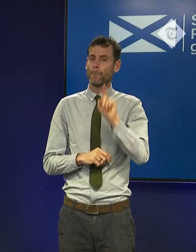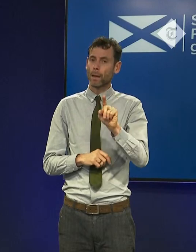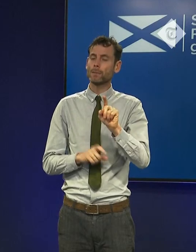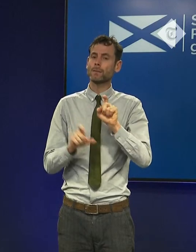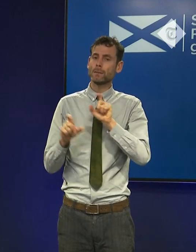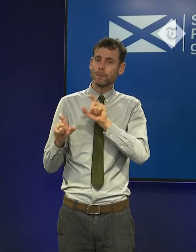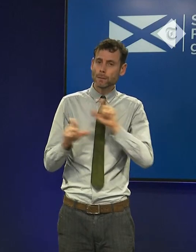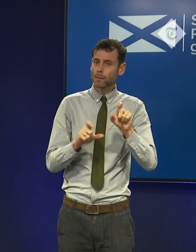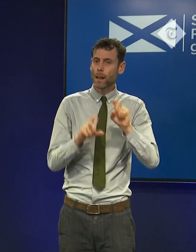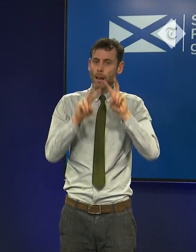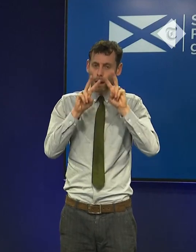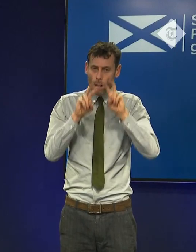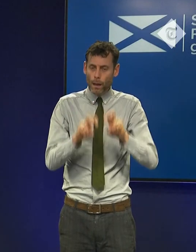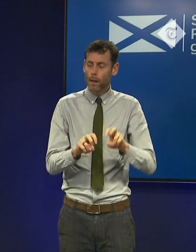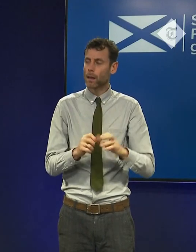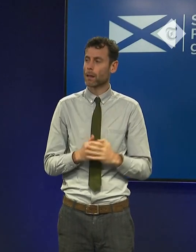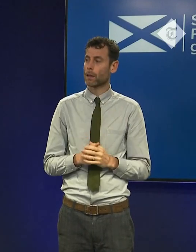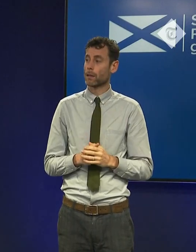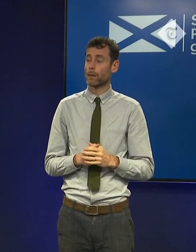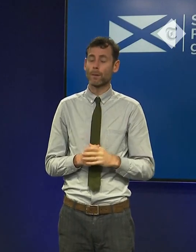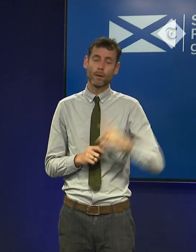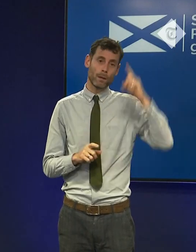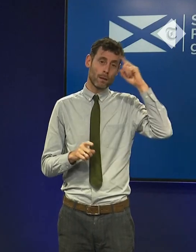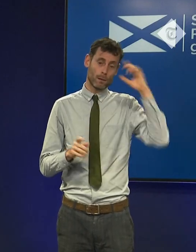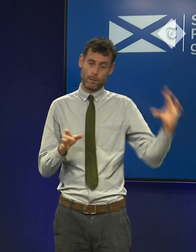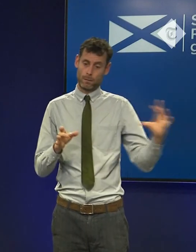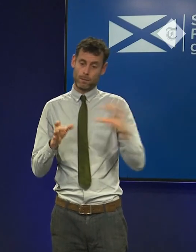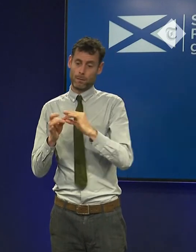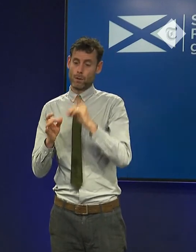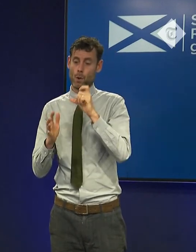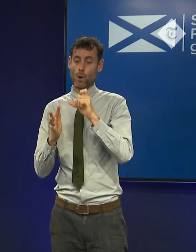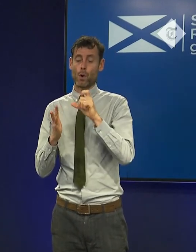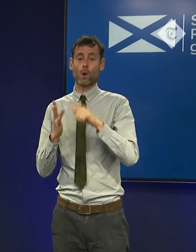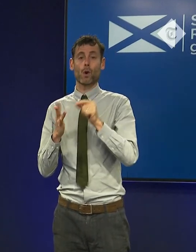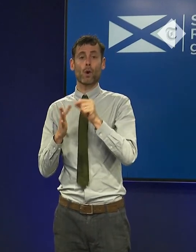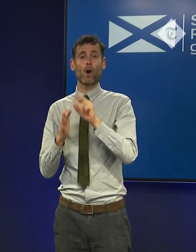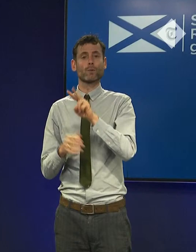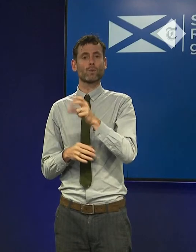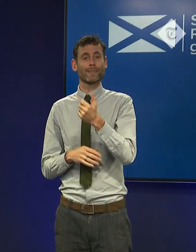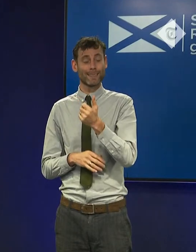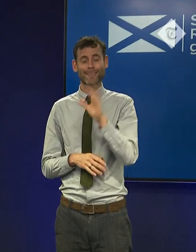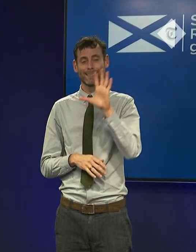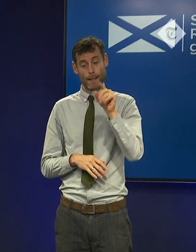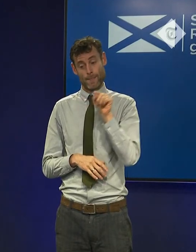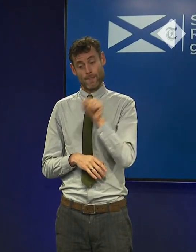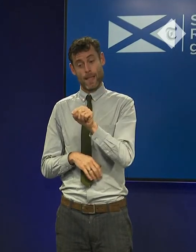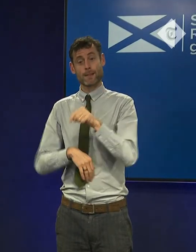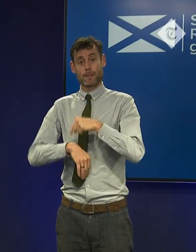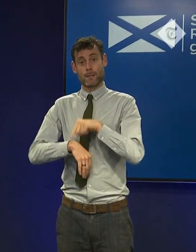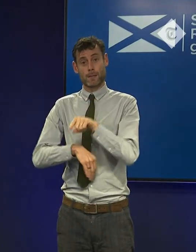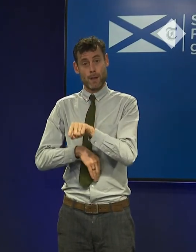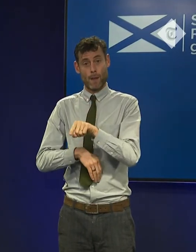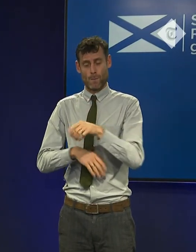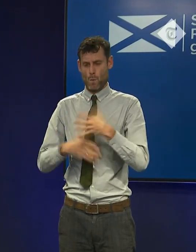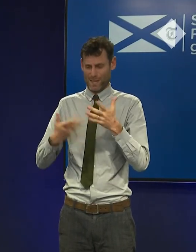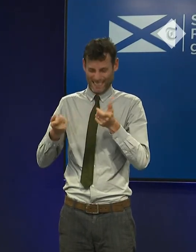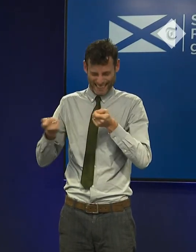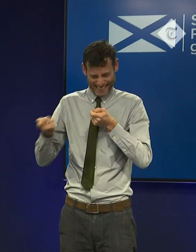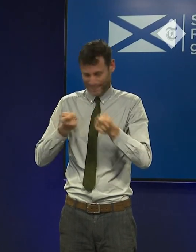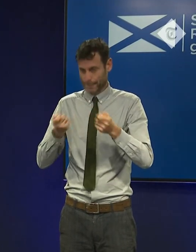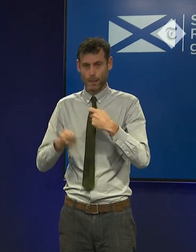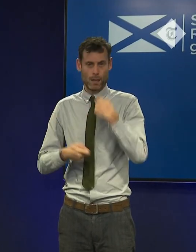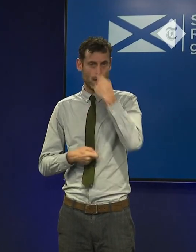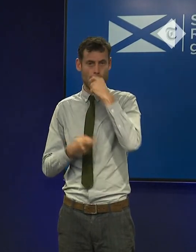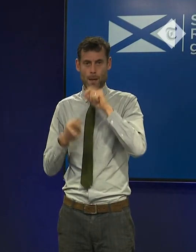ongoing just now. And in relation to COP26, there was an extensive programme of PCR testing and